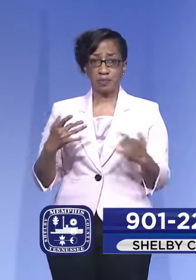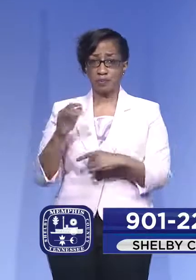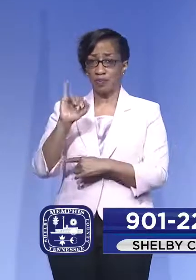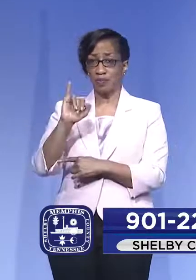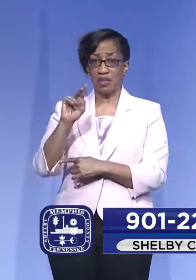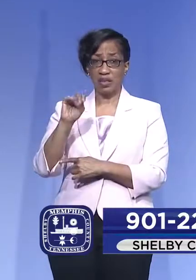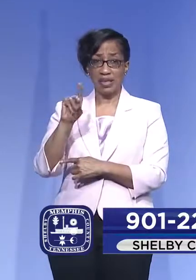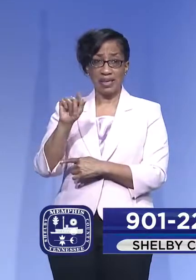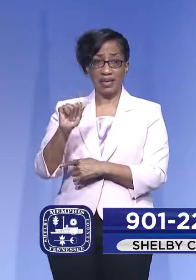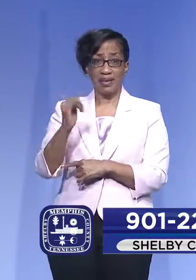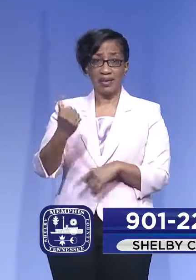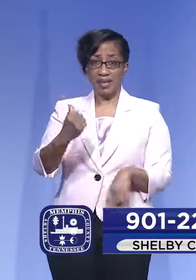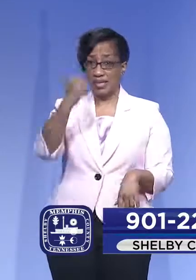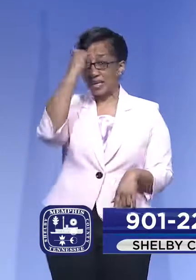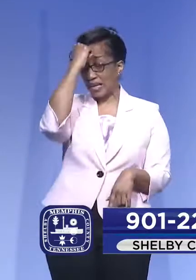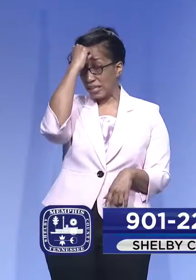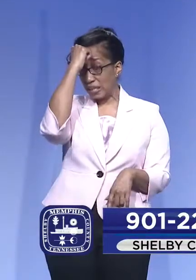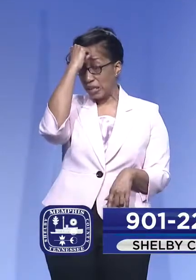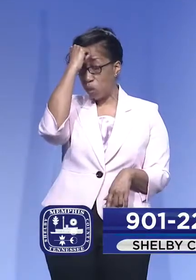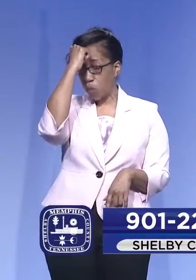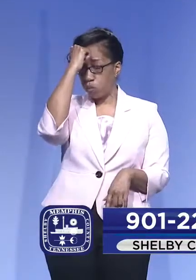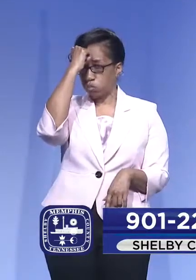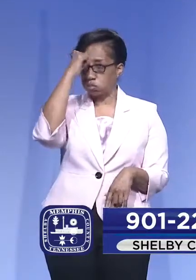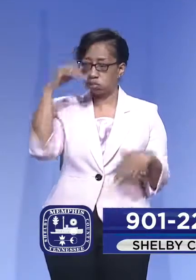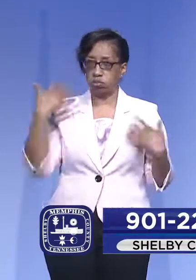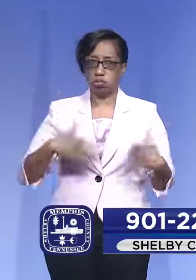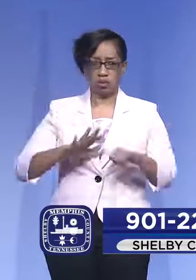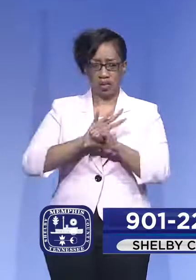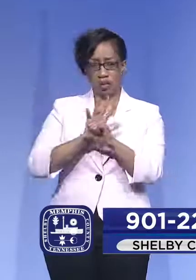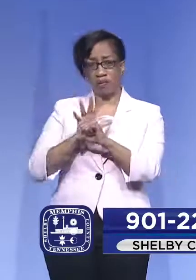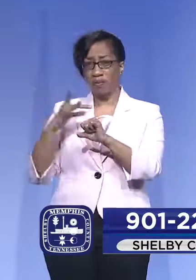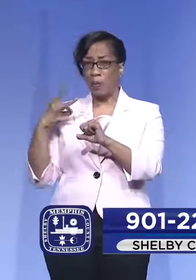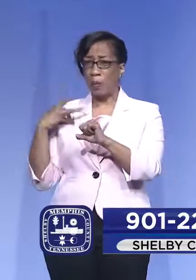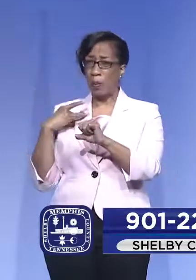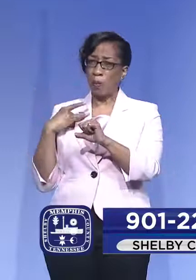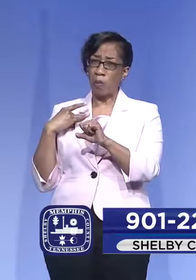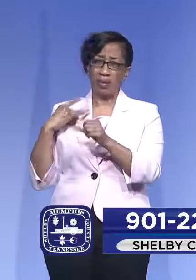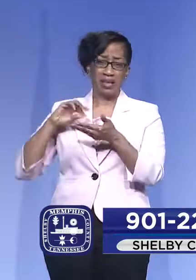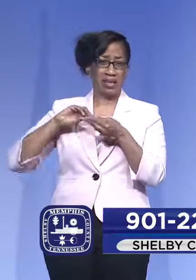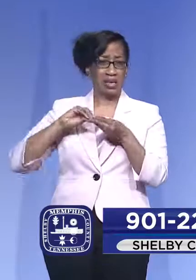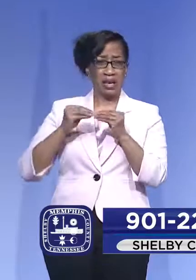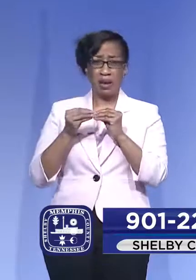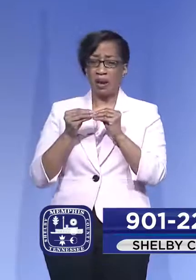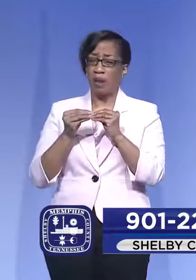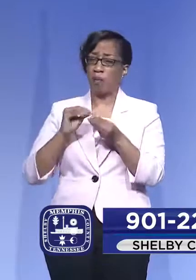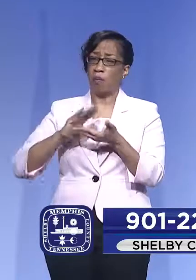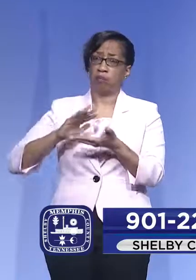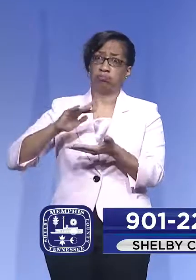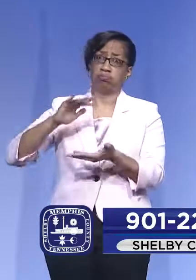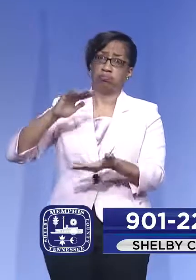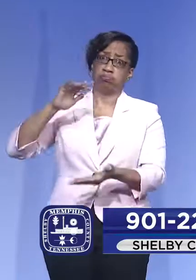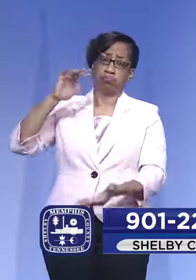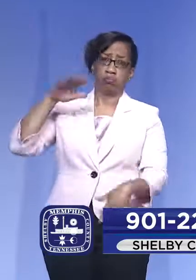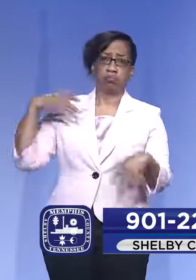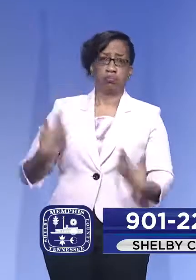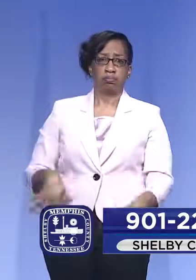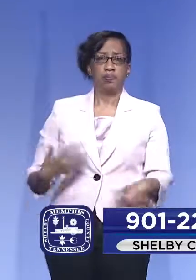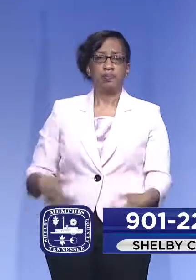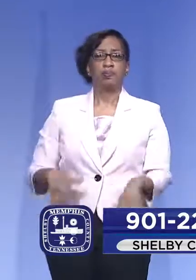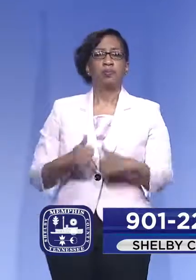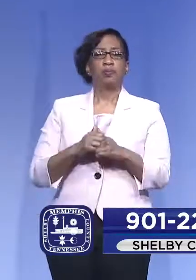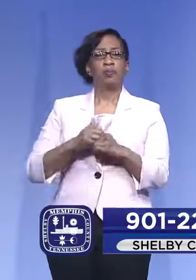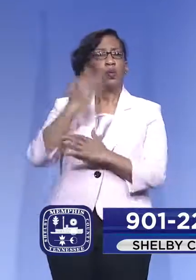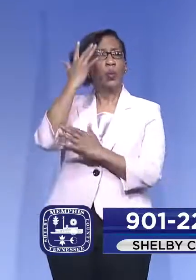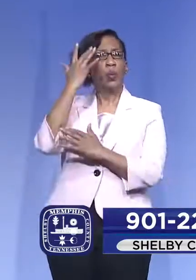now. And their tremendous surge of cases that they have in India. One of the reasons that that